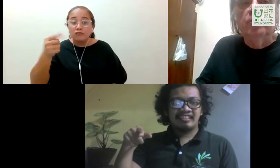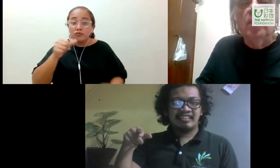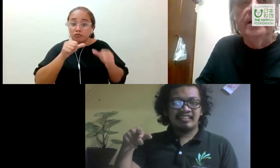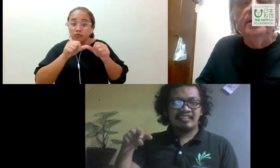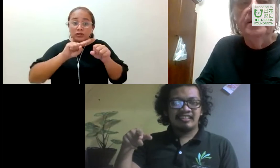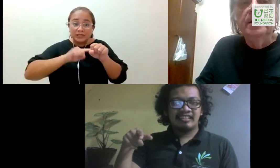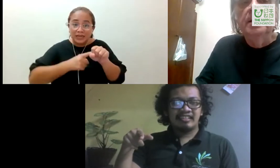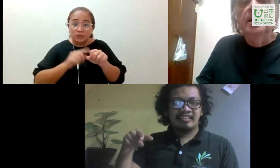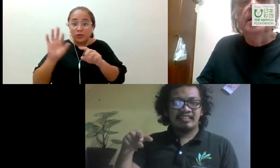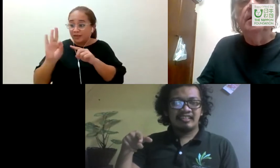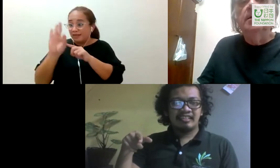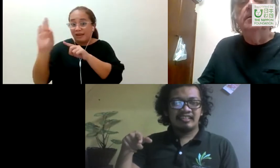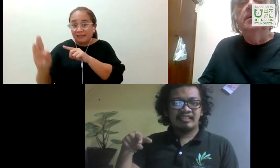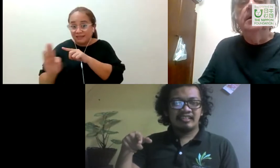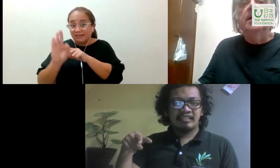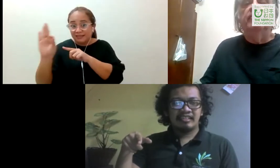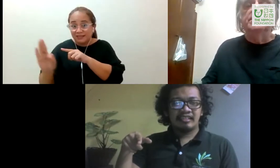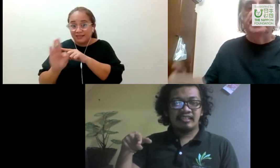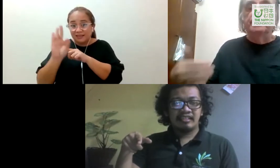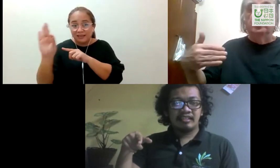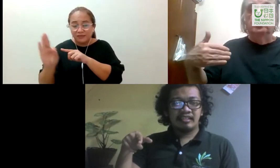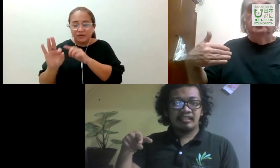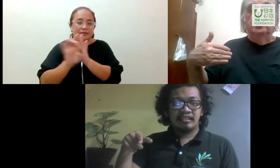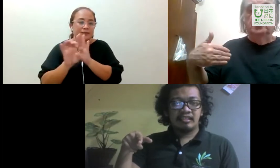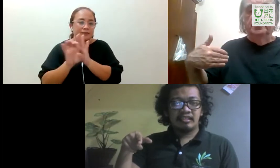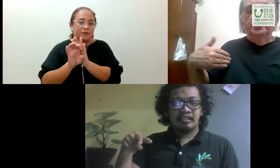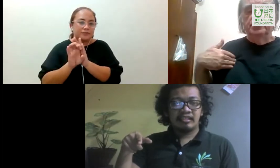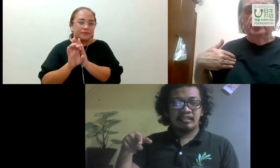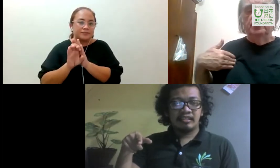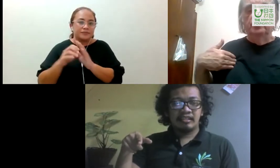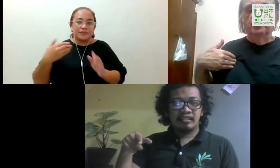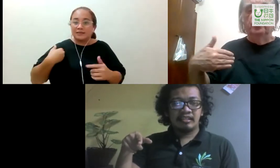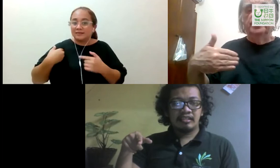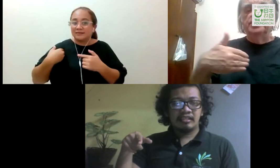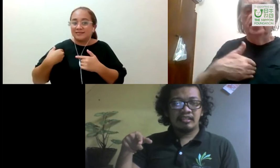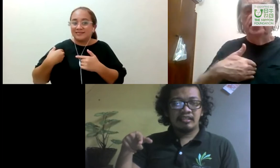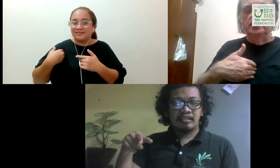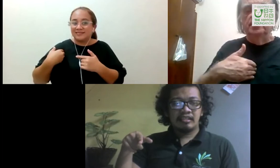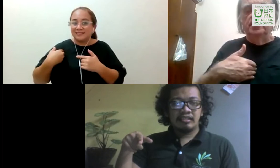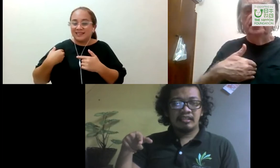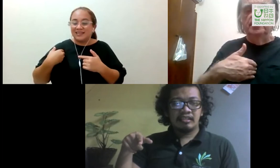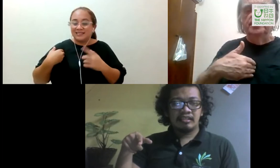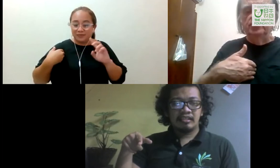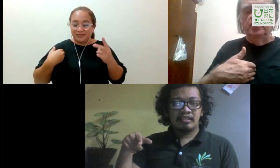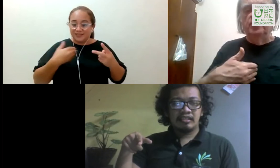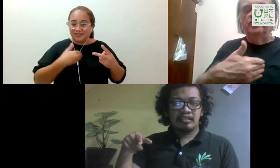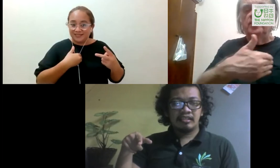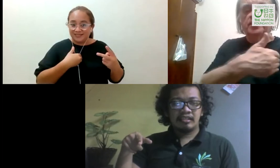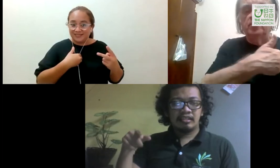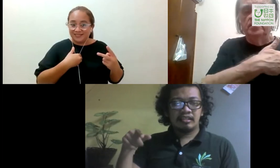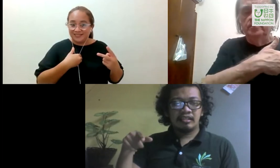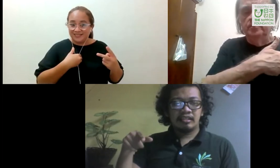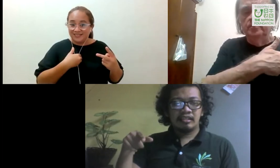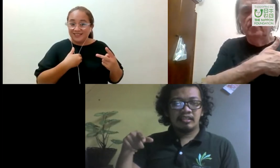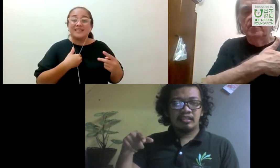start with right, like for example, this one before this one, and this one before